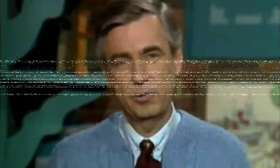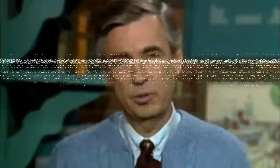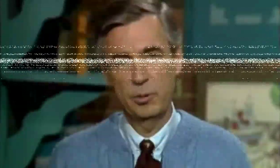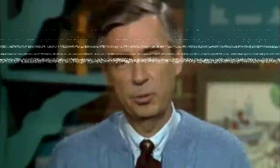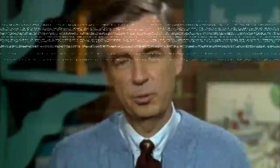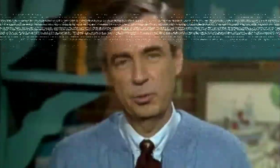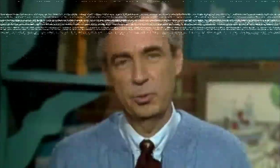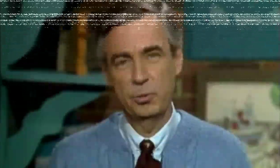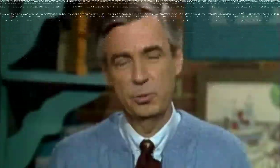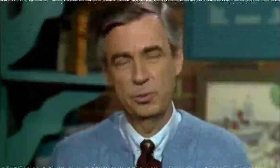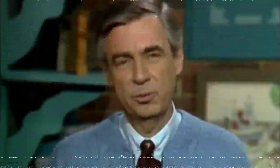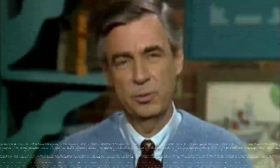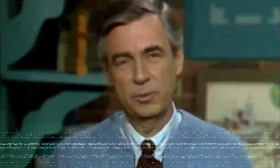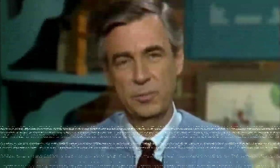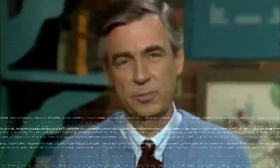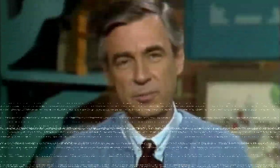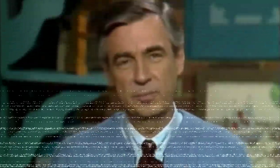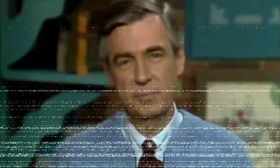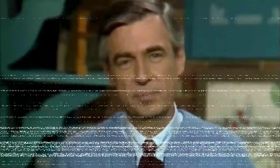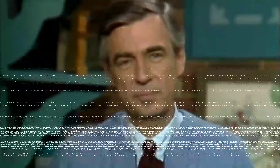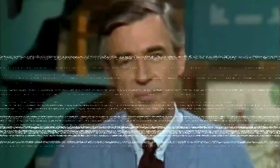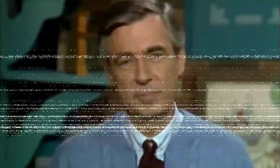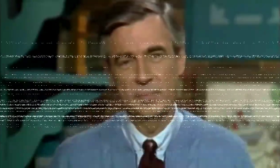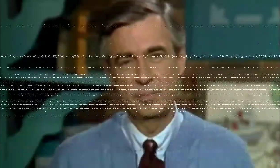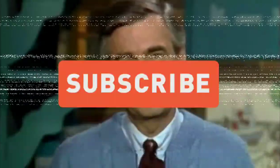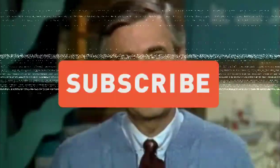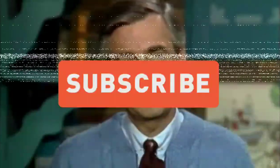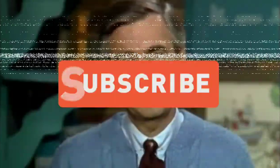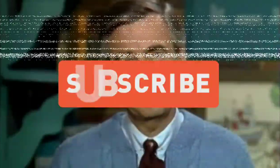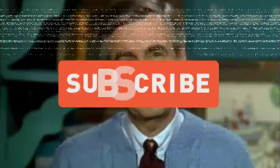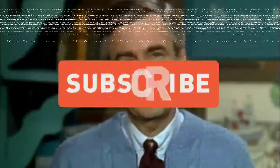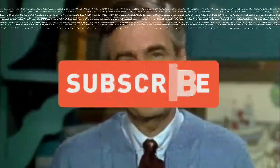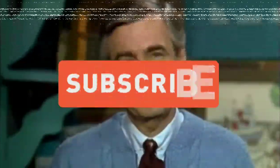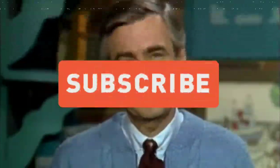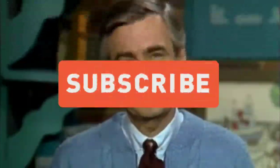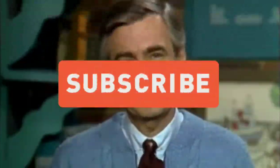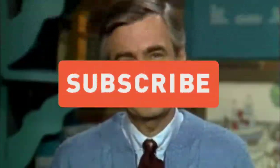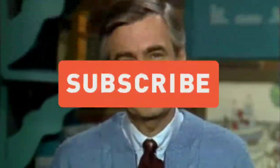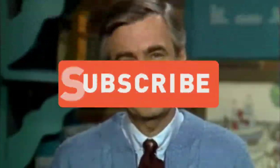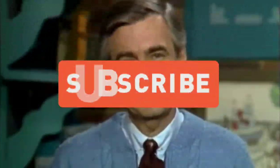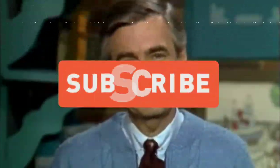Many ways, aren't there?